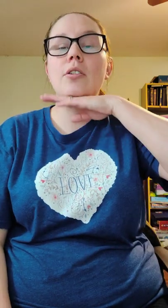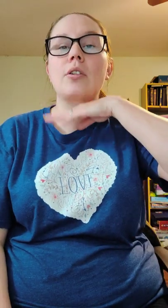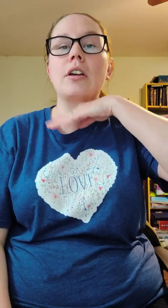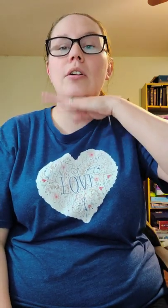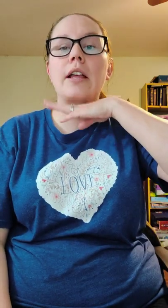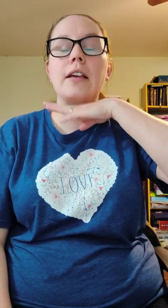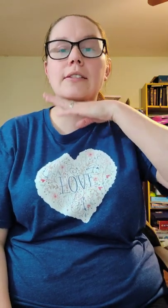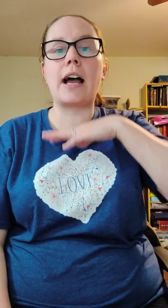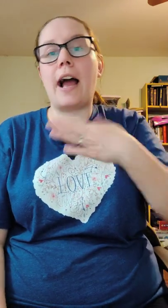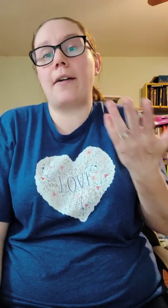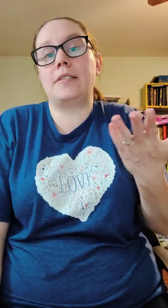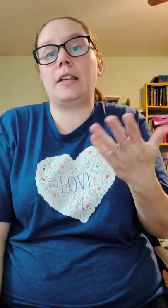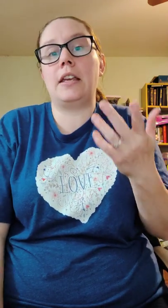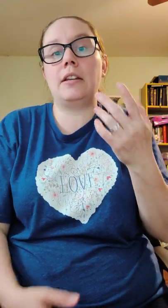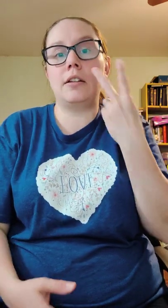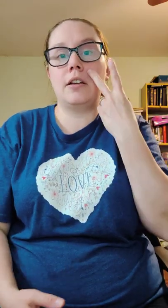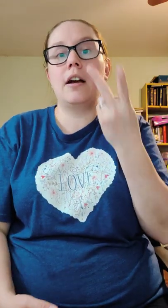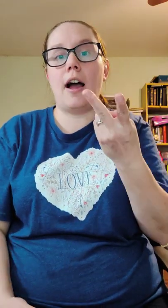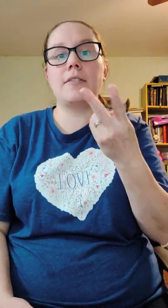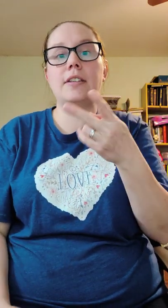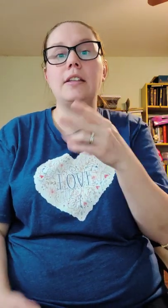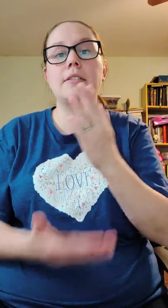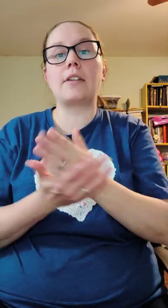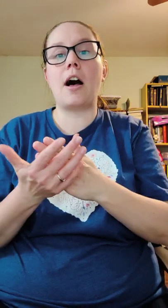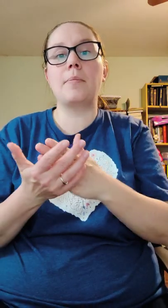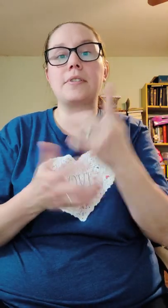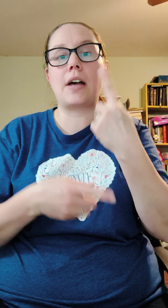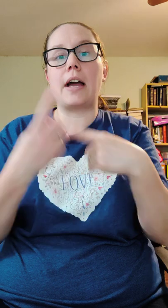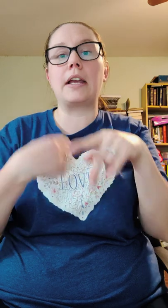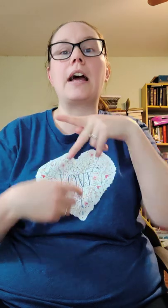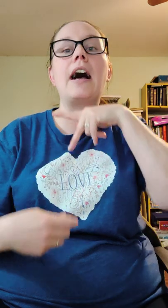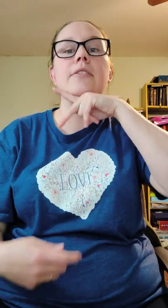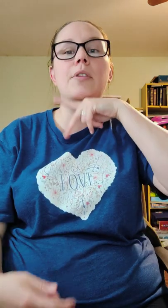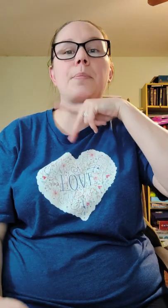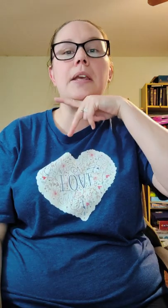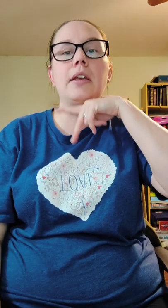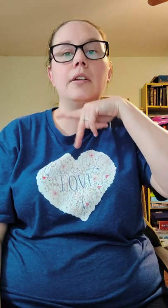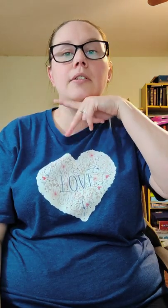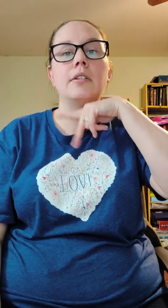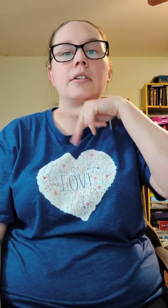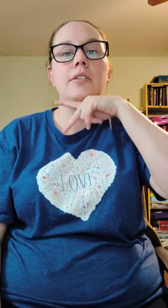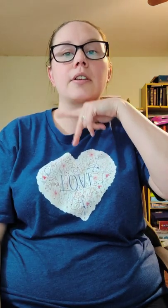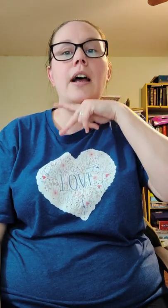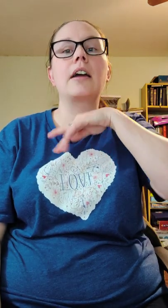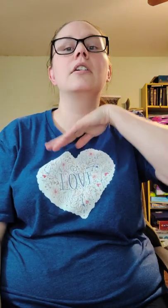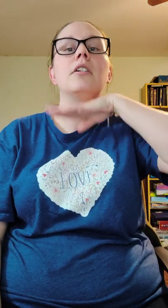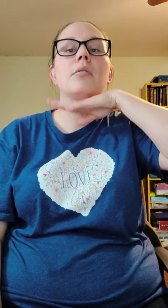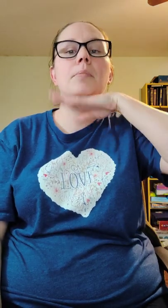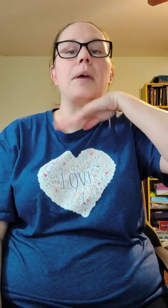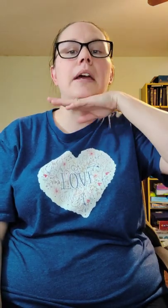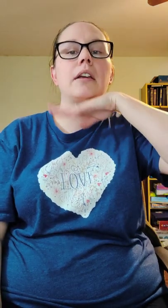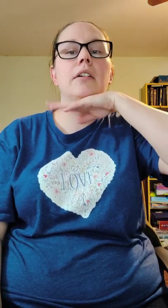you can go like this. I have seen... I've seen some sign it as with a P. Okay. Or pig.